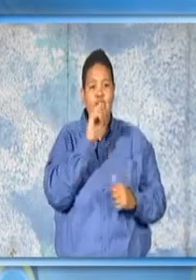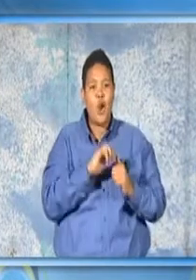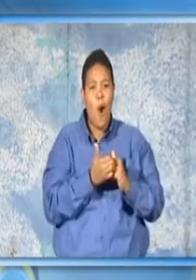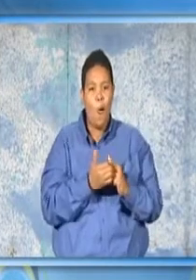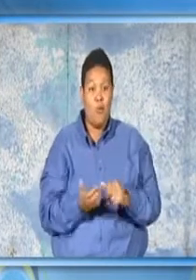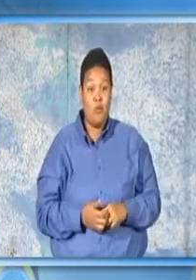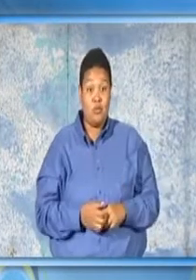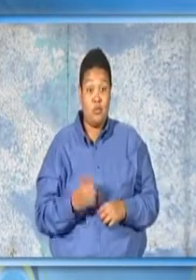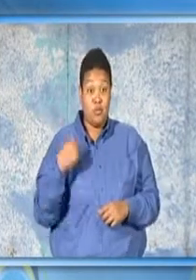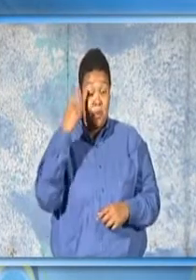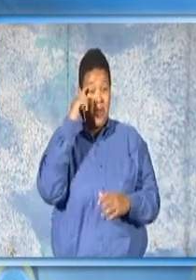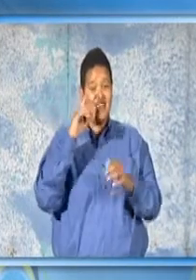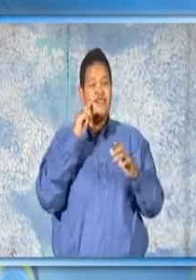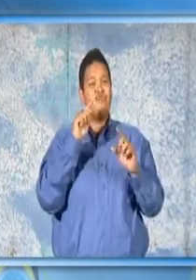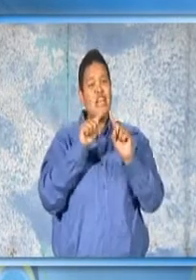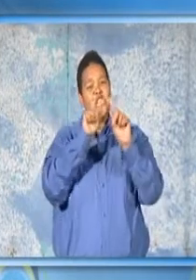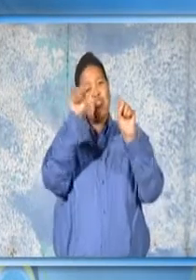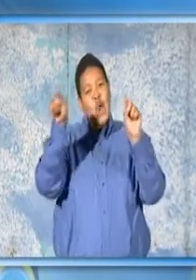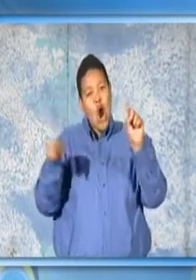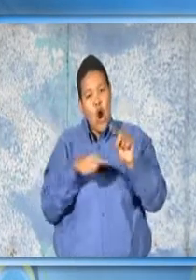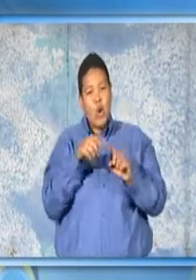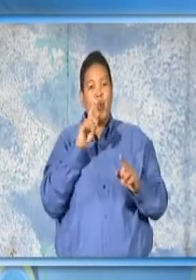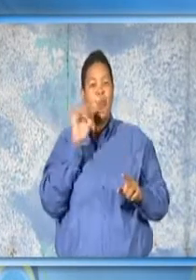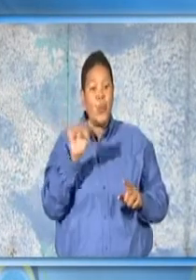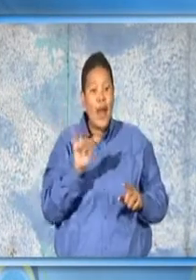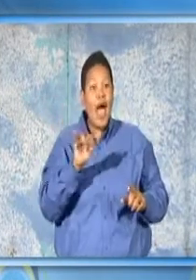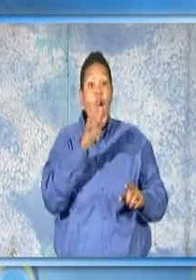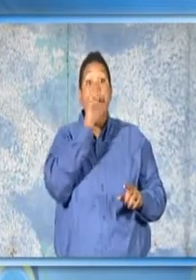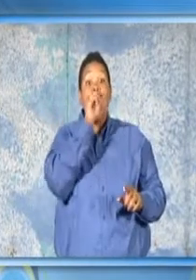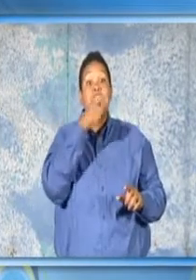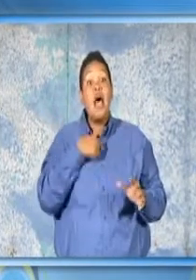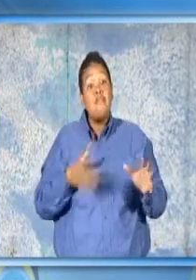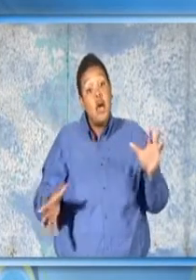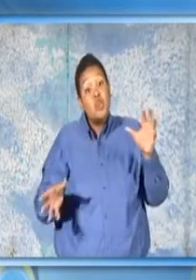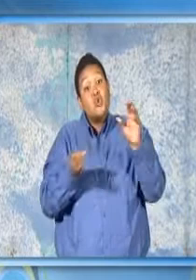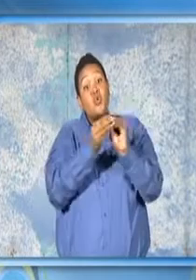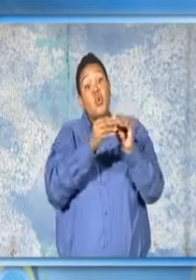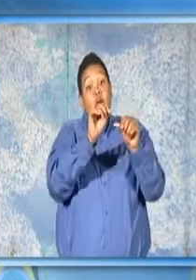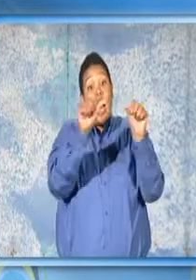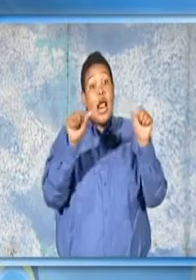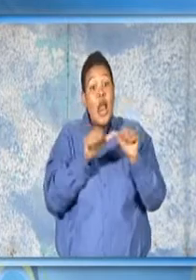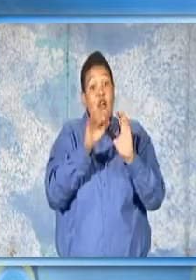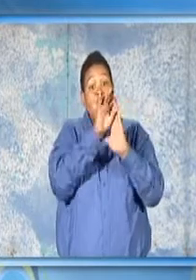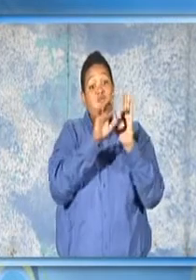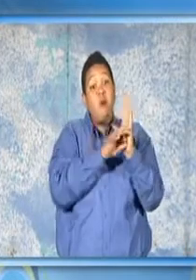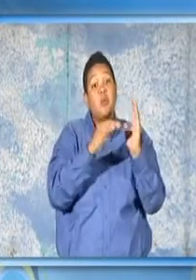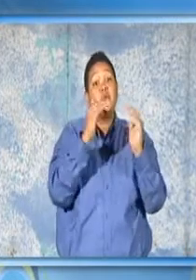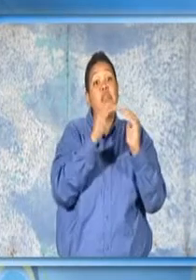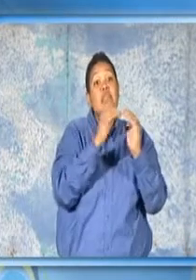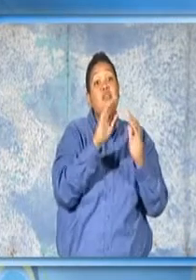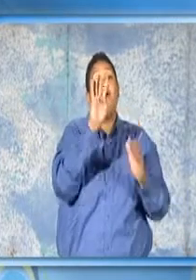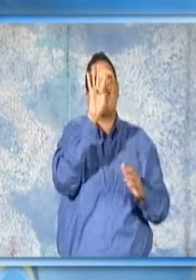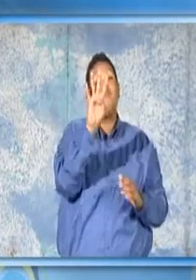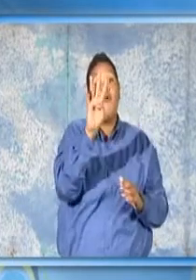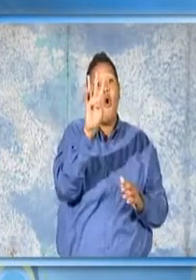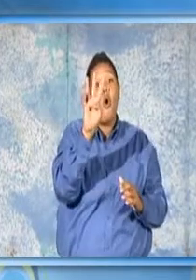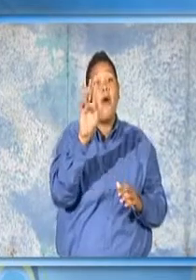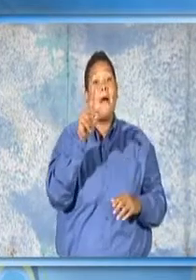Due to its circular nature, the orange has a total surface area formula which is equal to 4 pi r